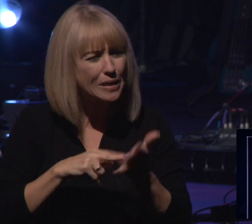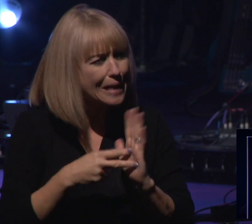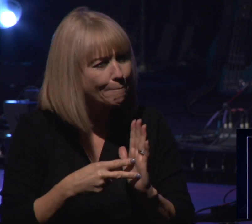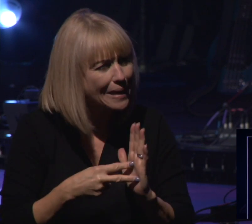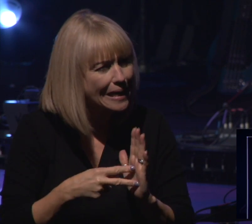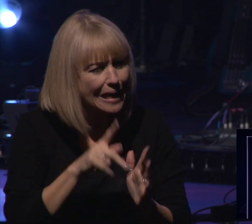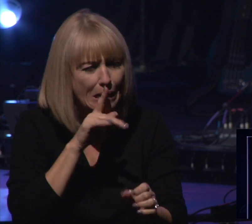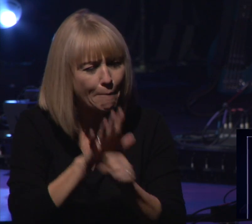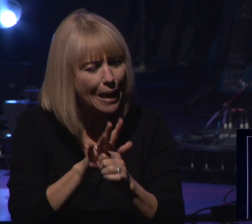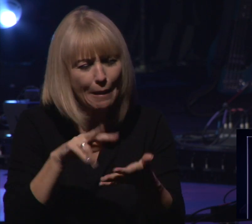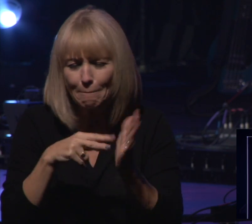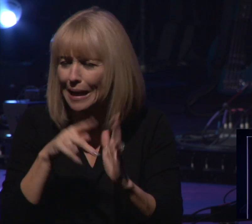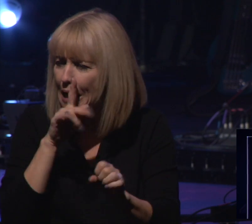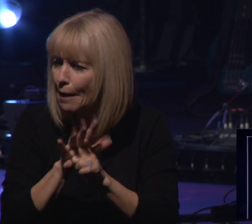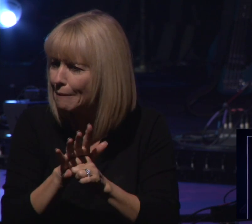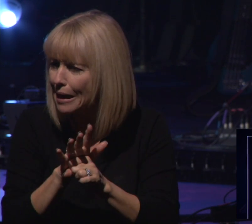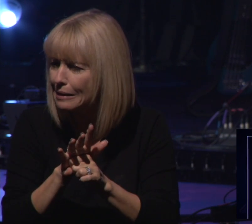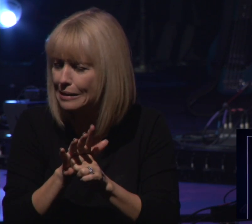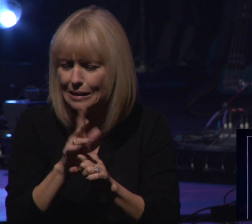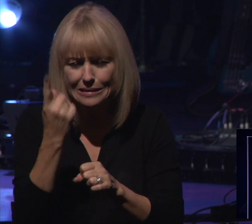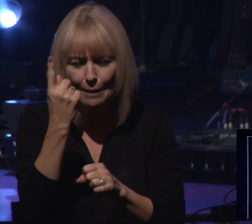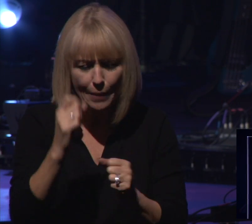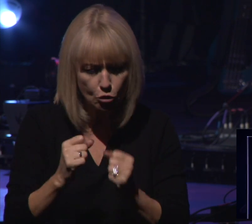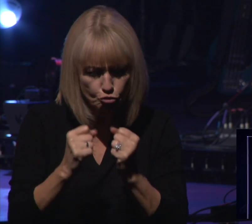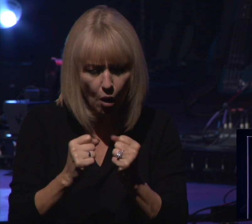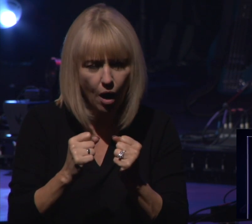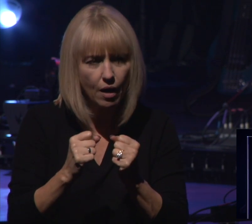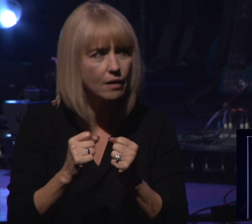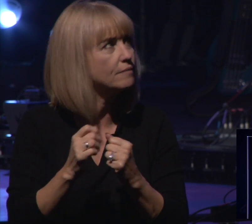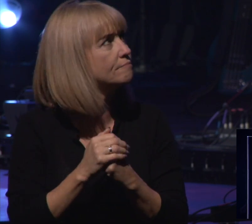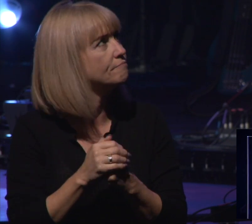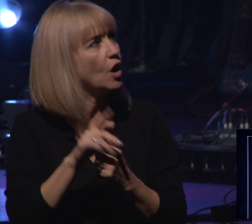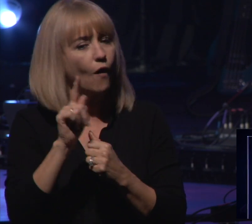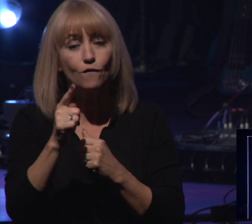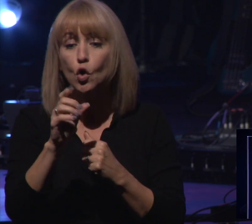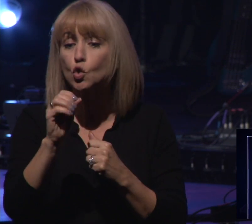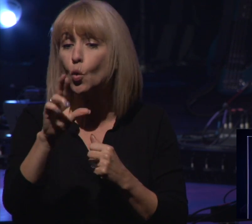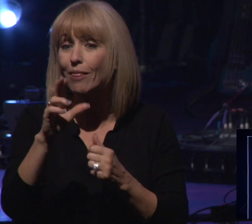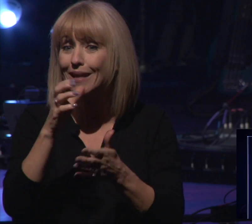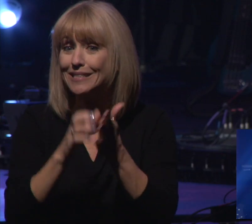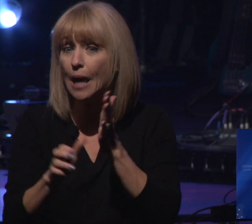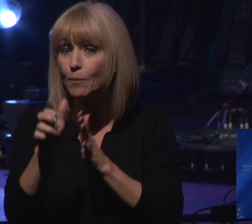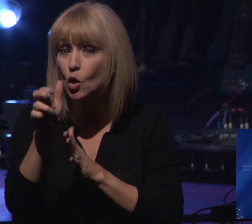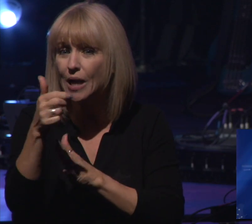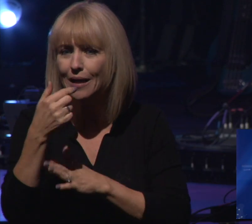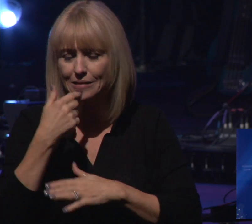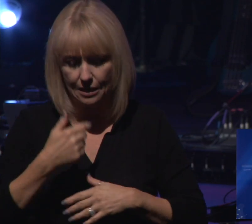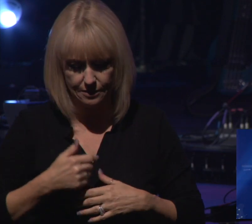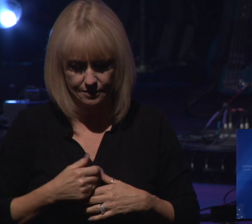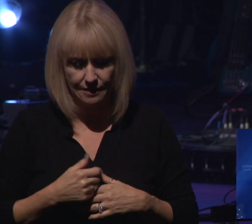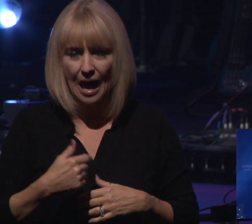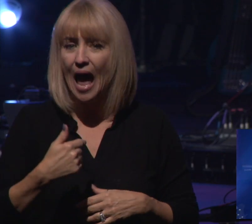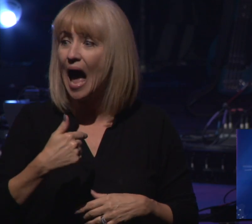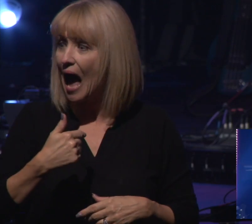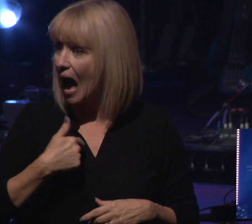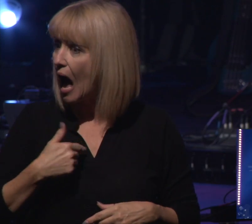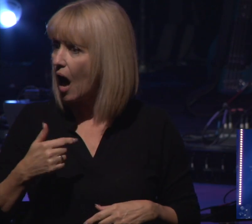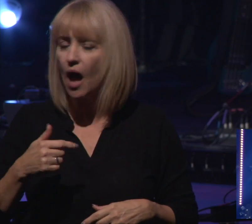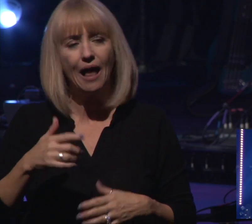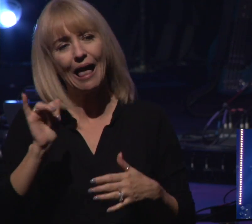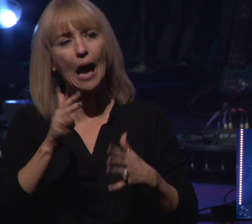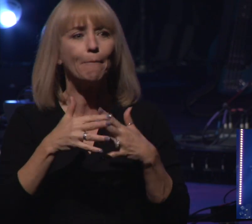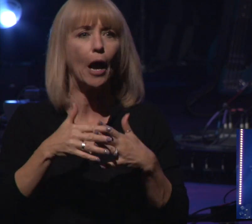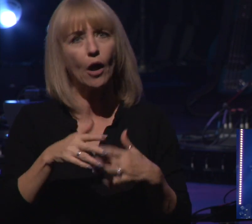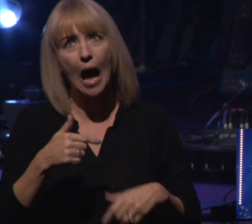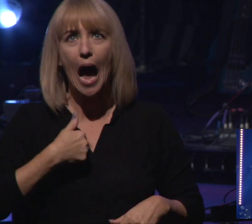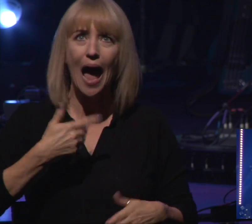that you're going to build upon? 1 Corinthians chapter 10 says it this way. It says, I have the right to do anything. That sounds